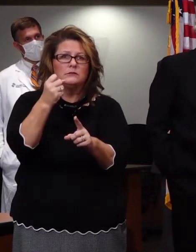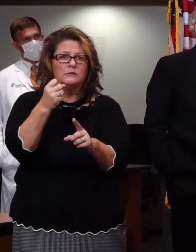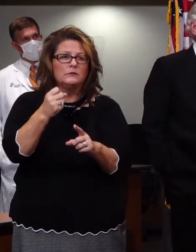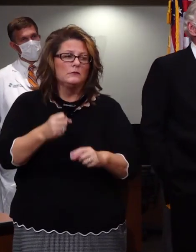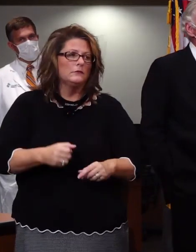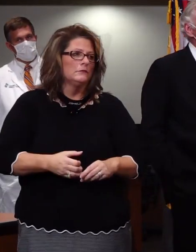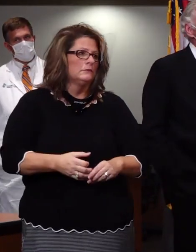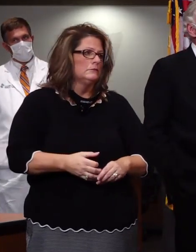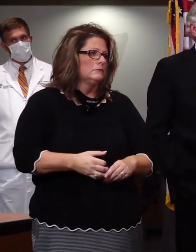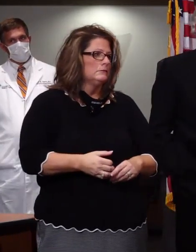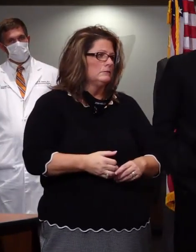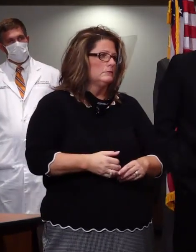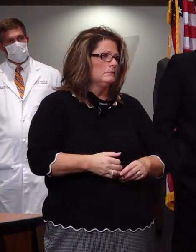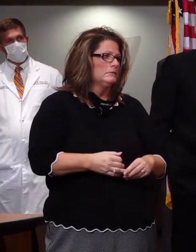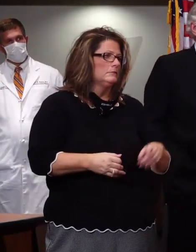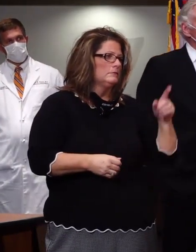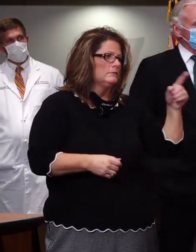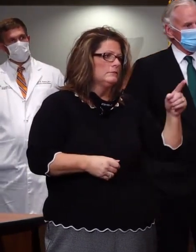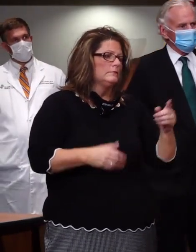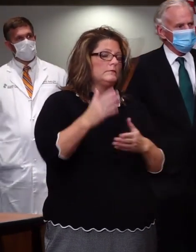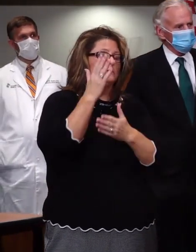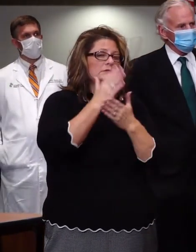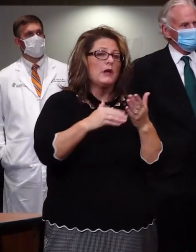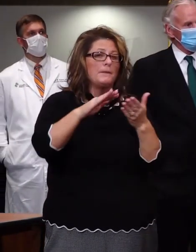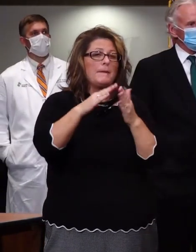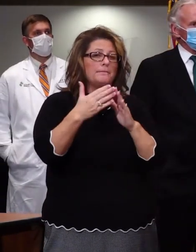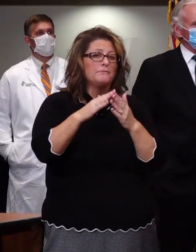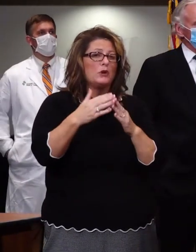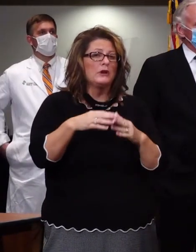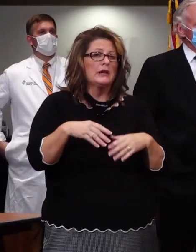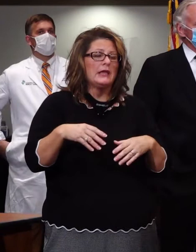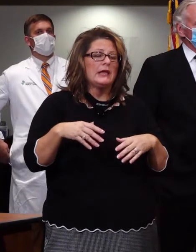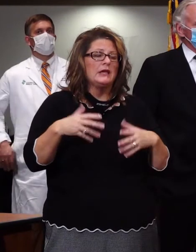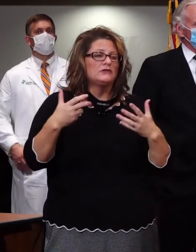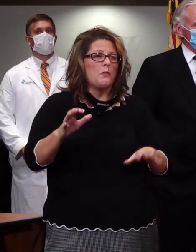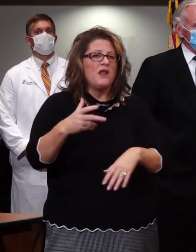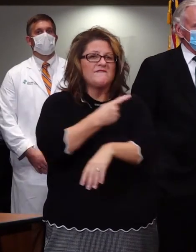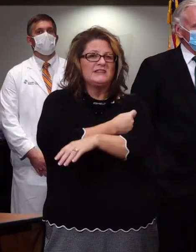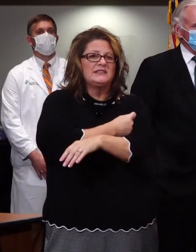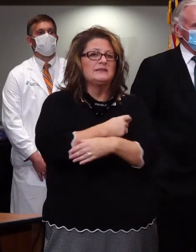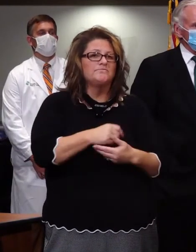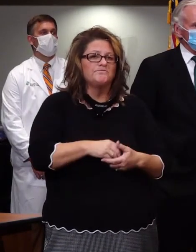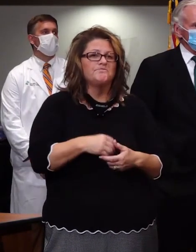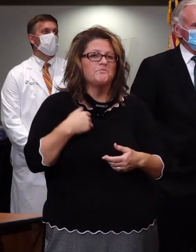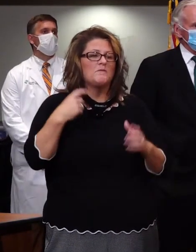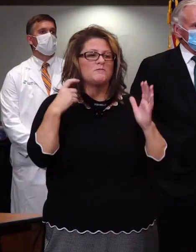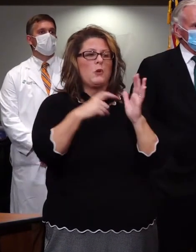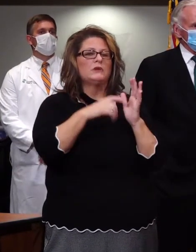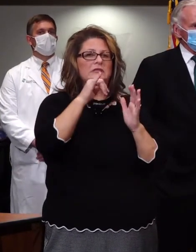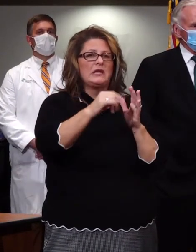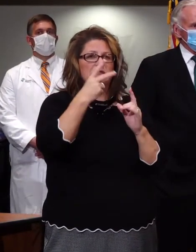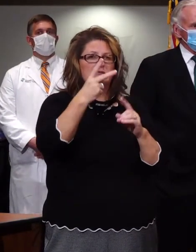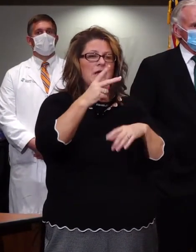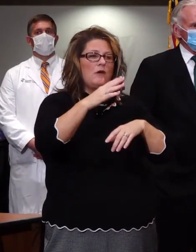there are some communities that are incredibly wary of getting vaccines. We've seen reports of that over the last few weeks,